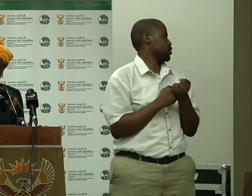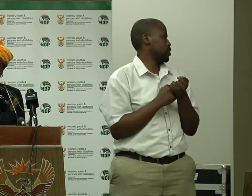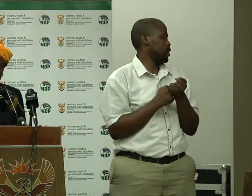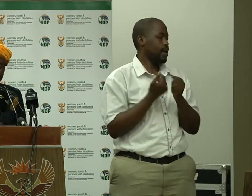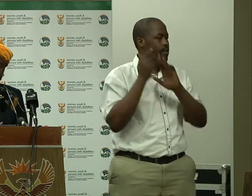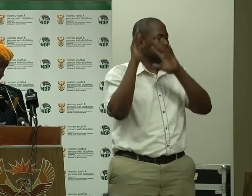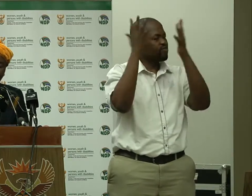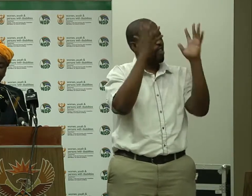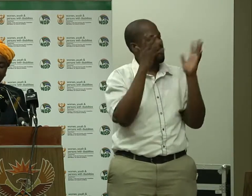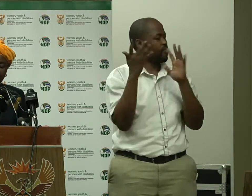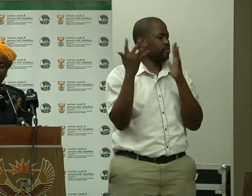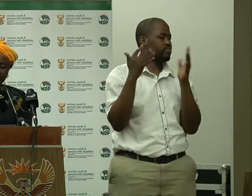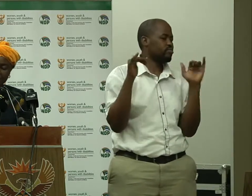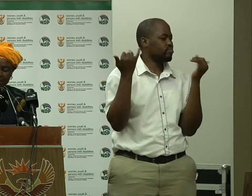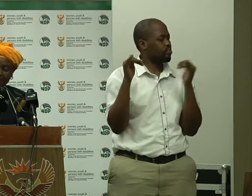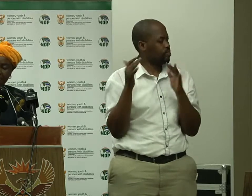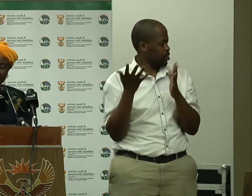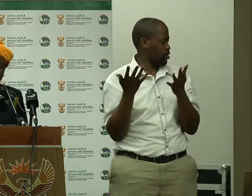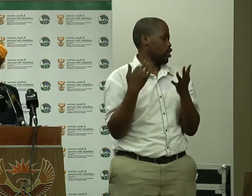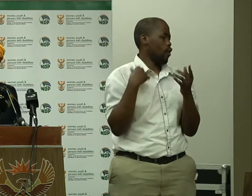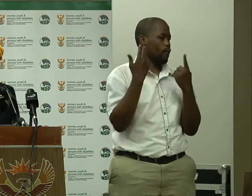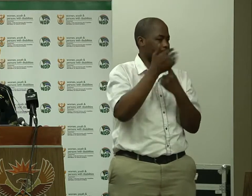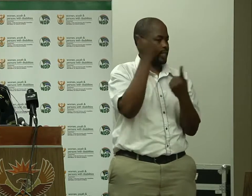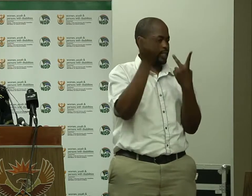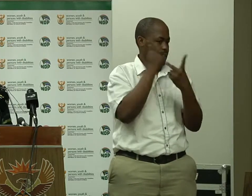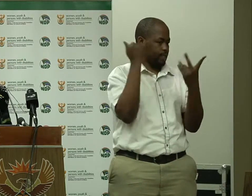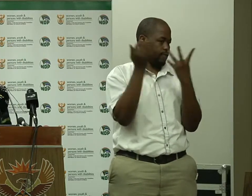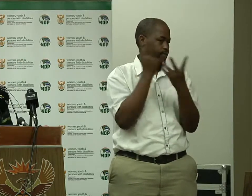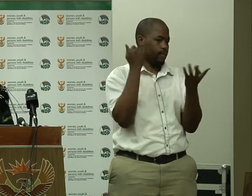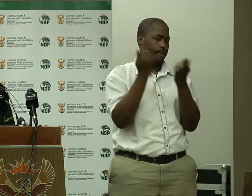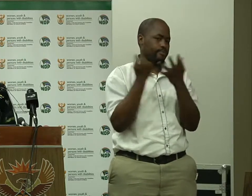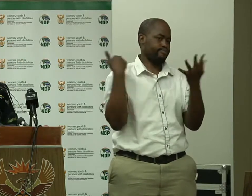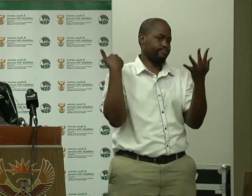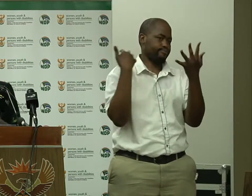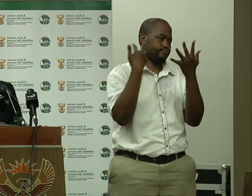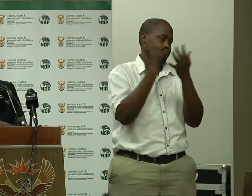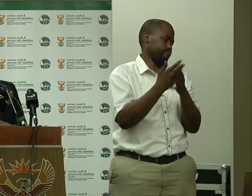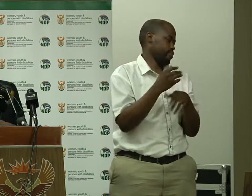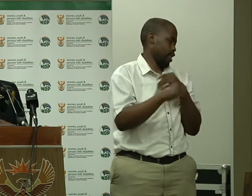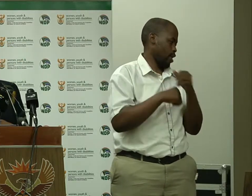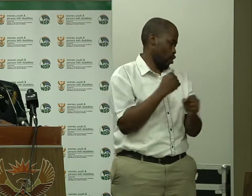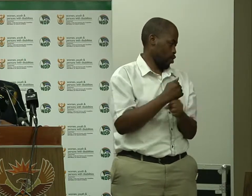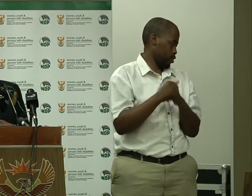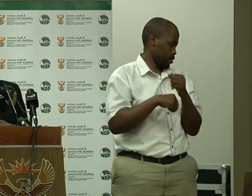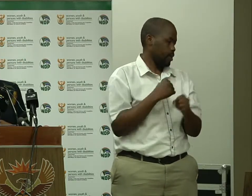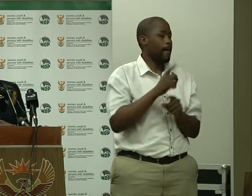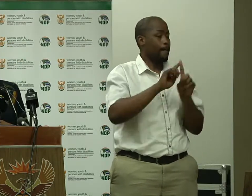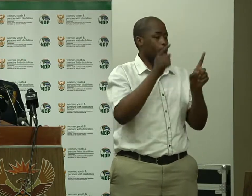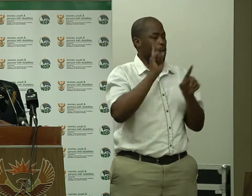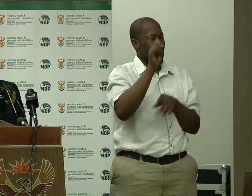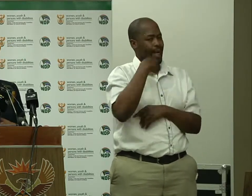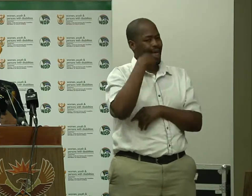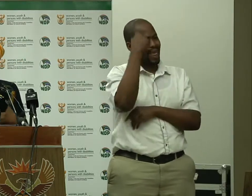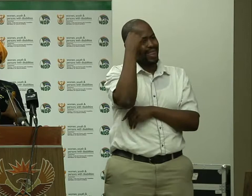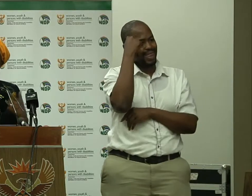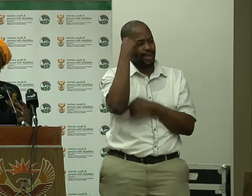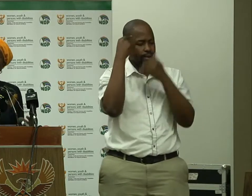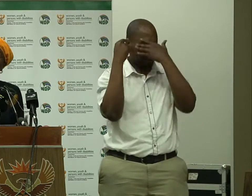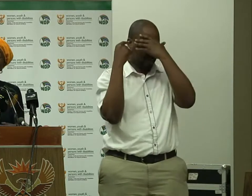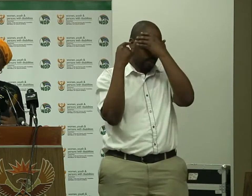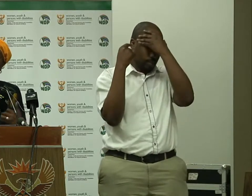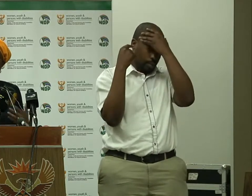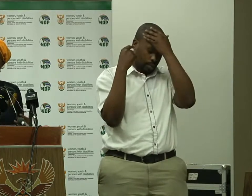and celebration of achievements that have been gained. But also what I think we've come